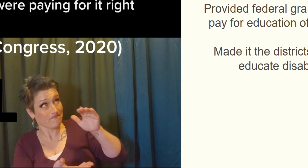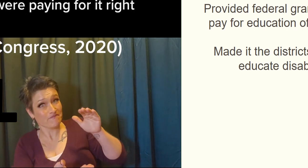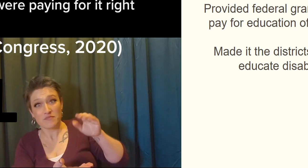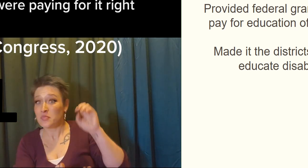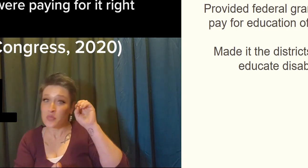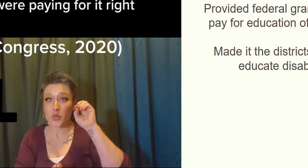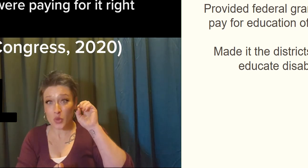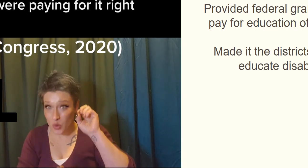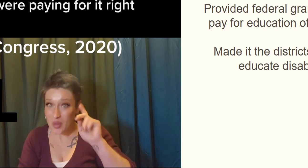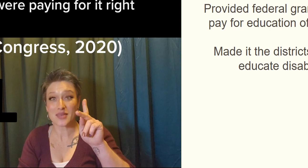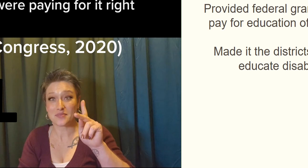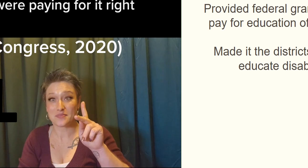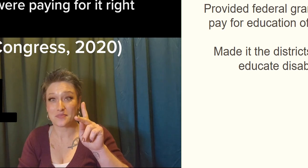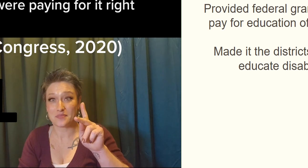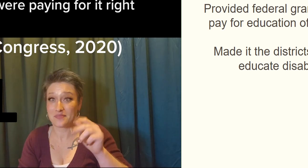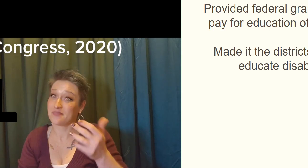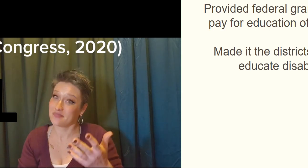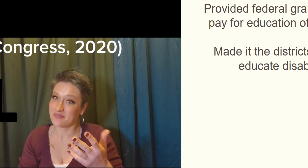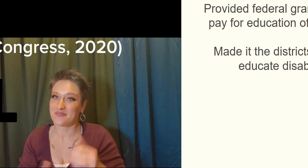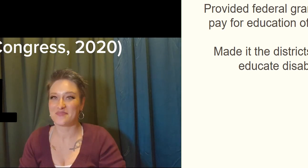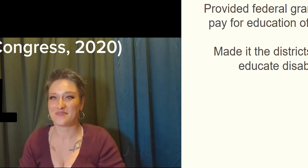the feds were paying for it, right?